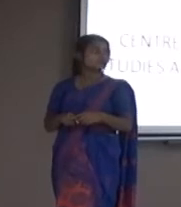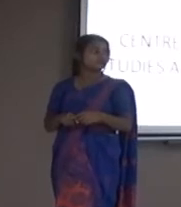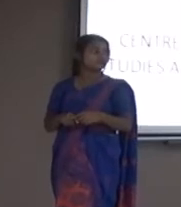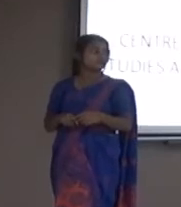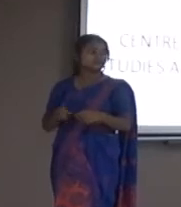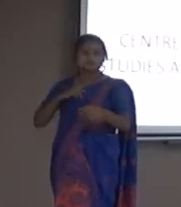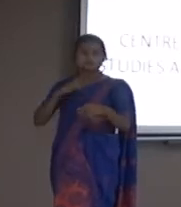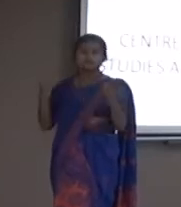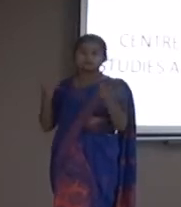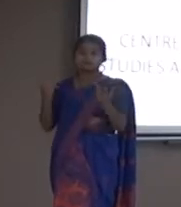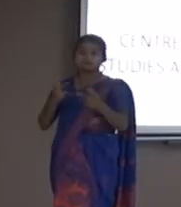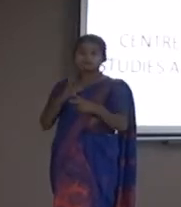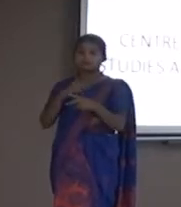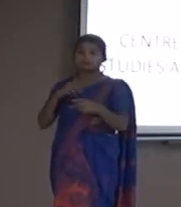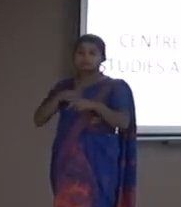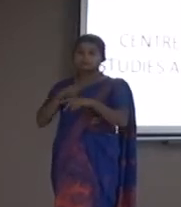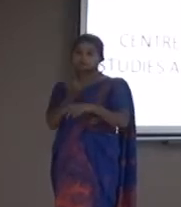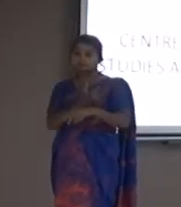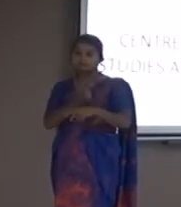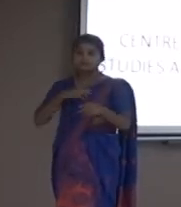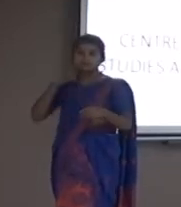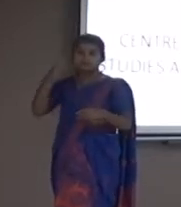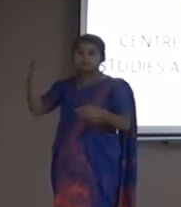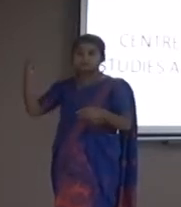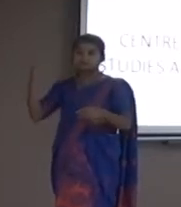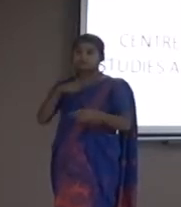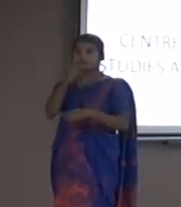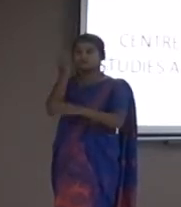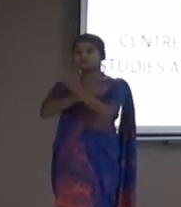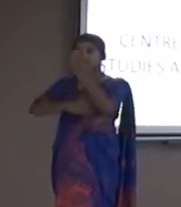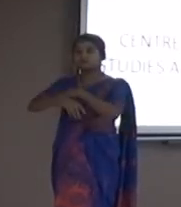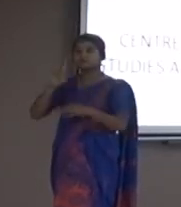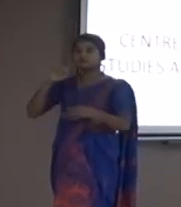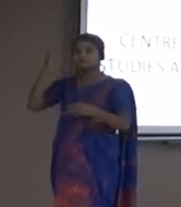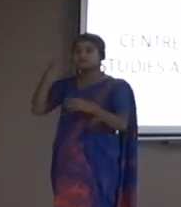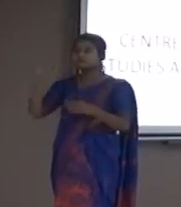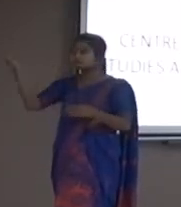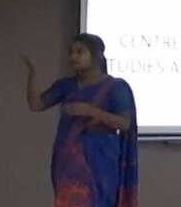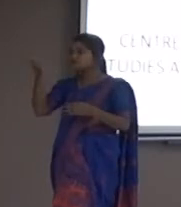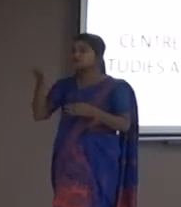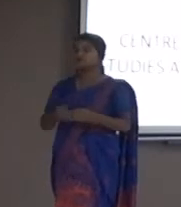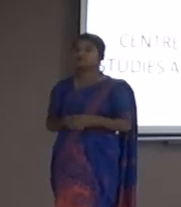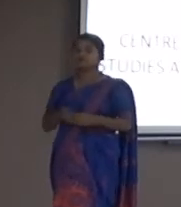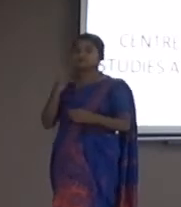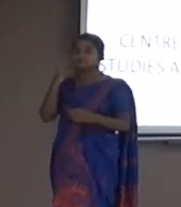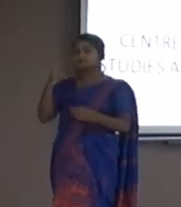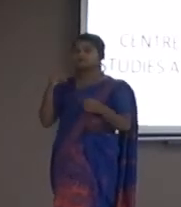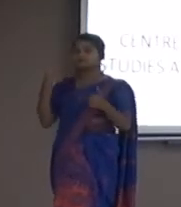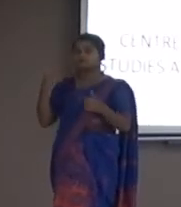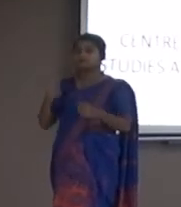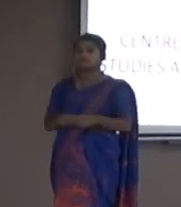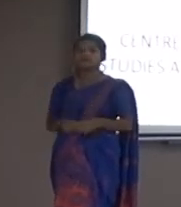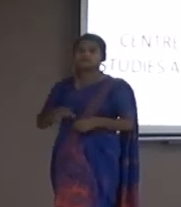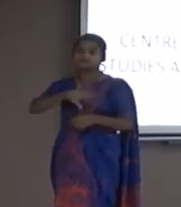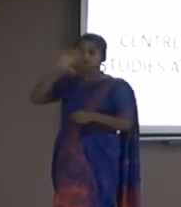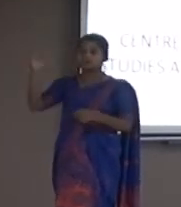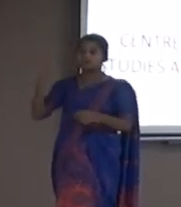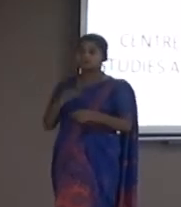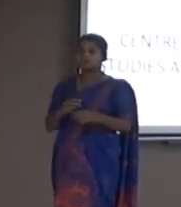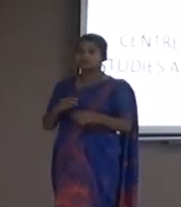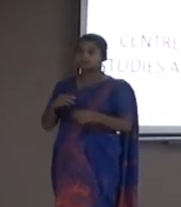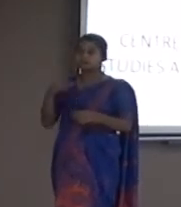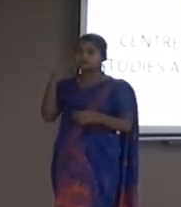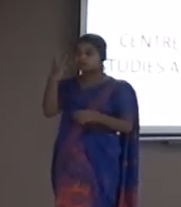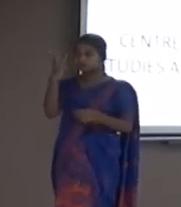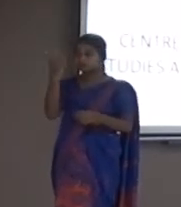ramp. And very shortly you will realize that especially if it's you will come in and perform. So over the course of the last